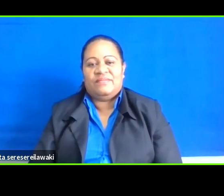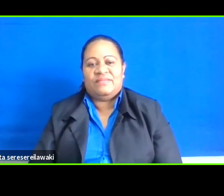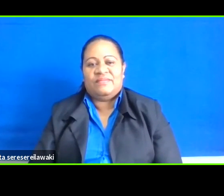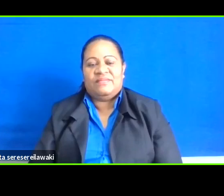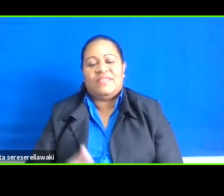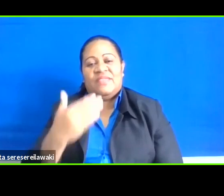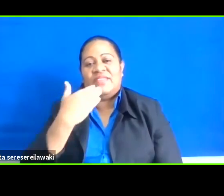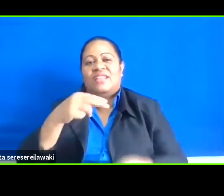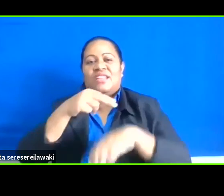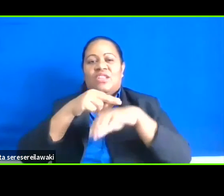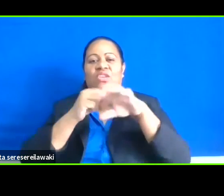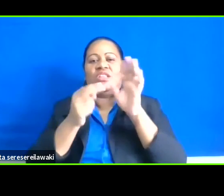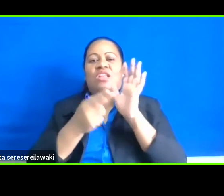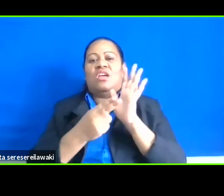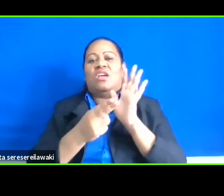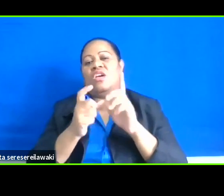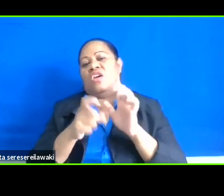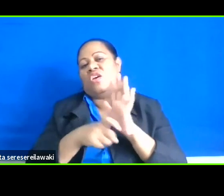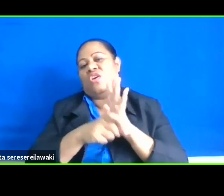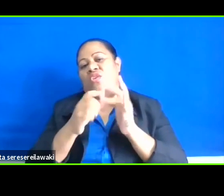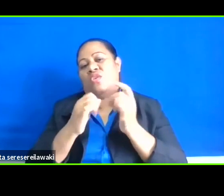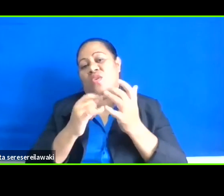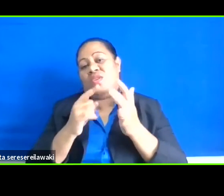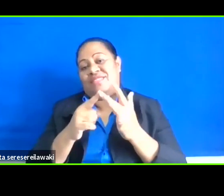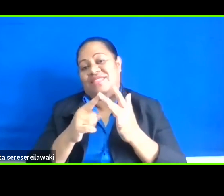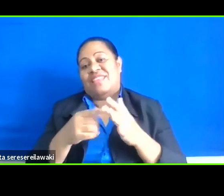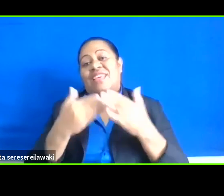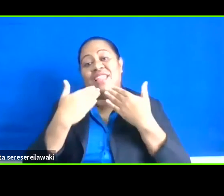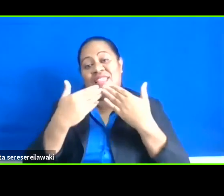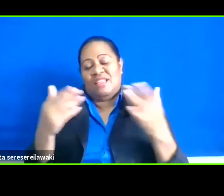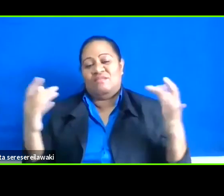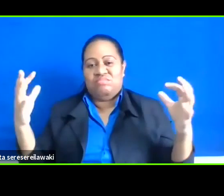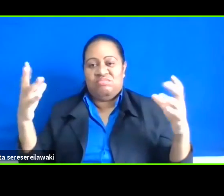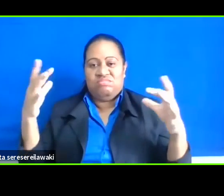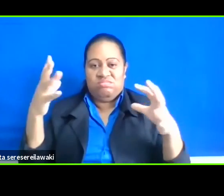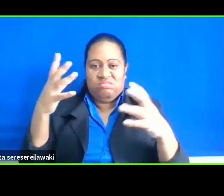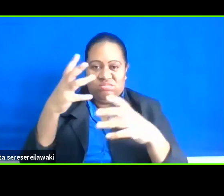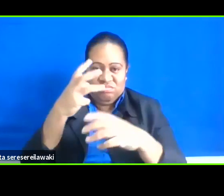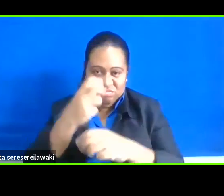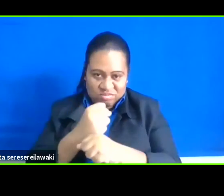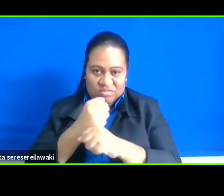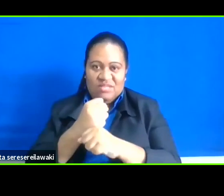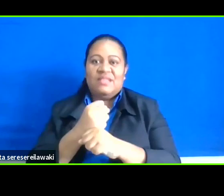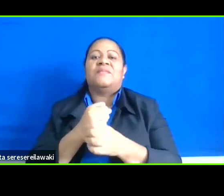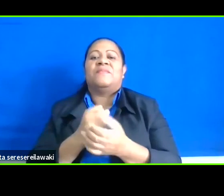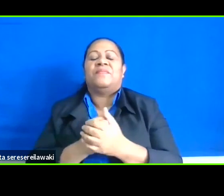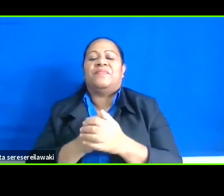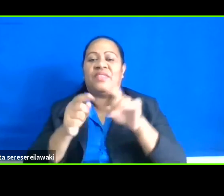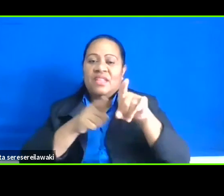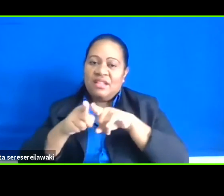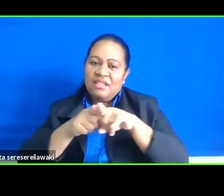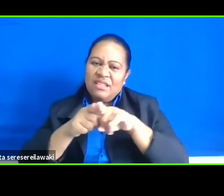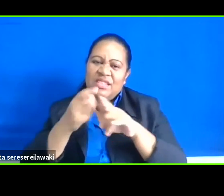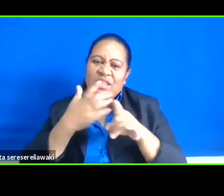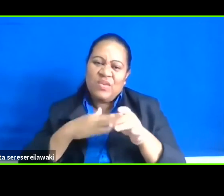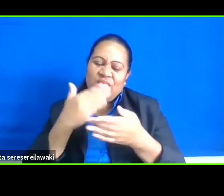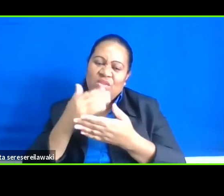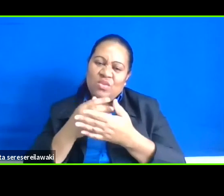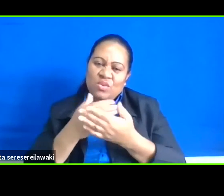so that brings us to the end of uh all speakers and the lessons that they would like to share from the talks